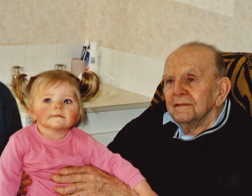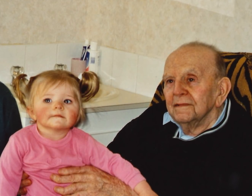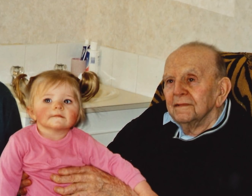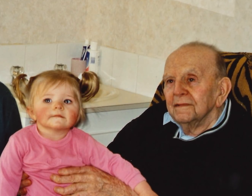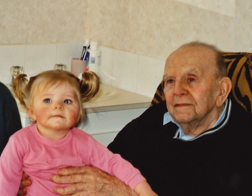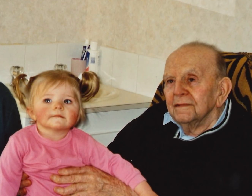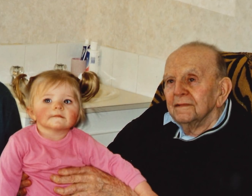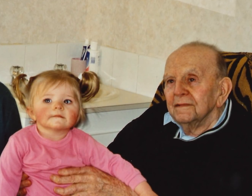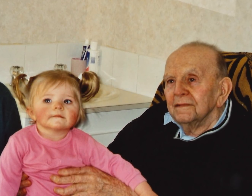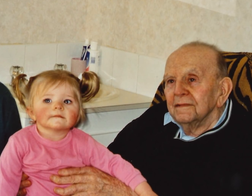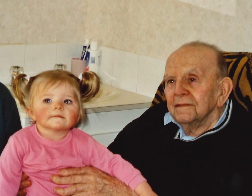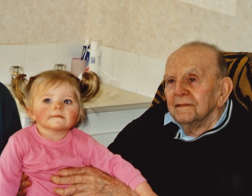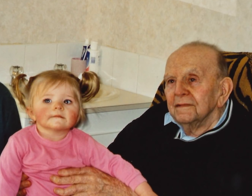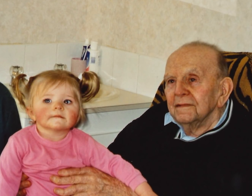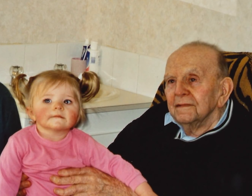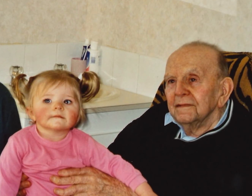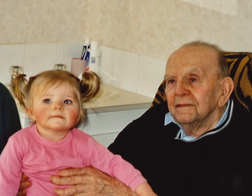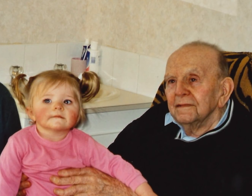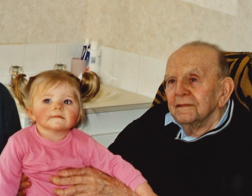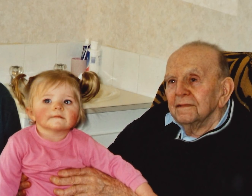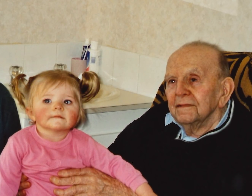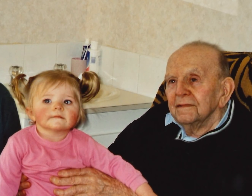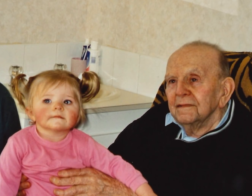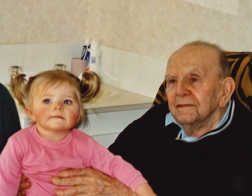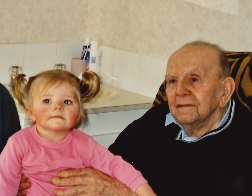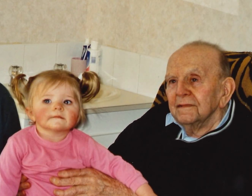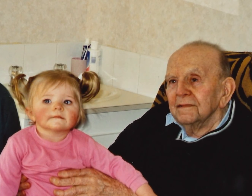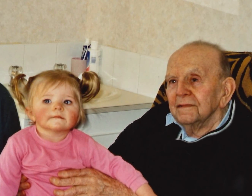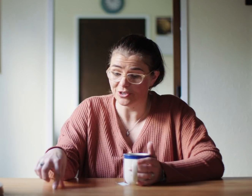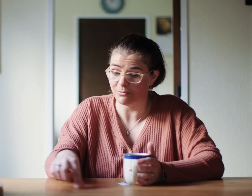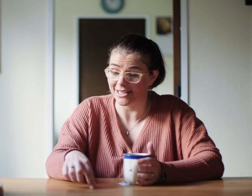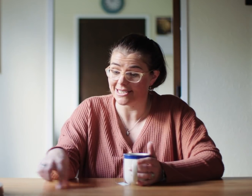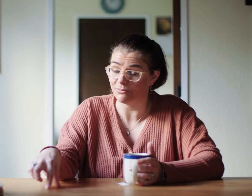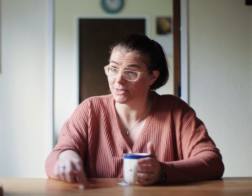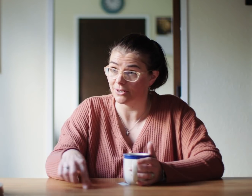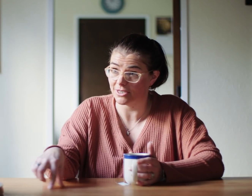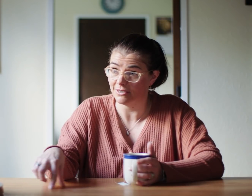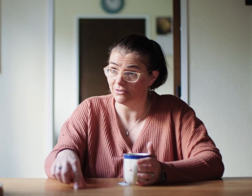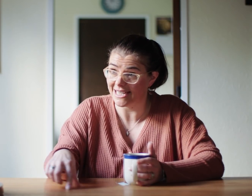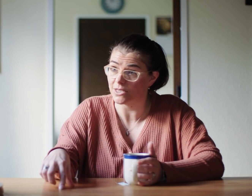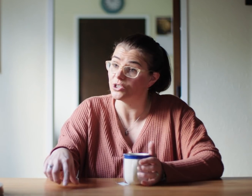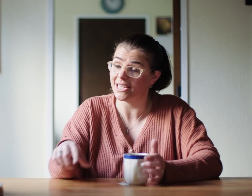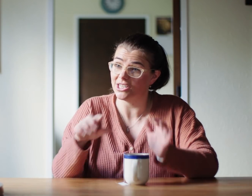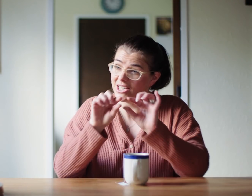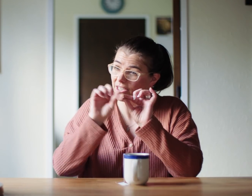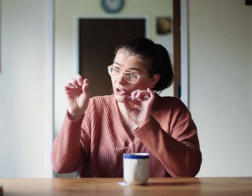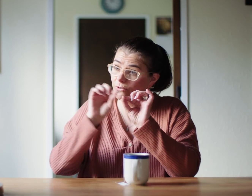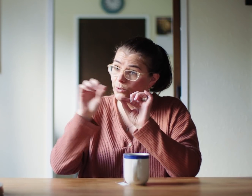Through my work, I knew that there was a test called an ABR, which is an auditory brainstem response test, which they can check that the nerve